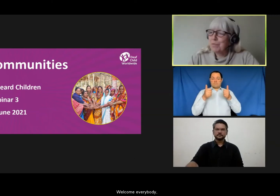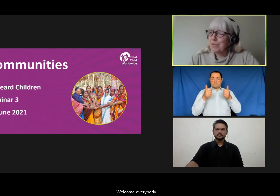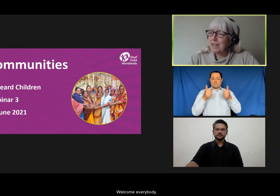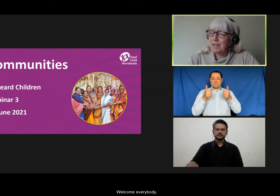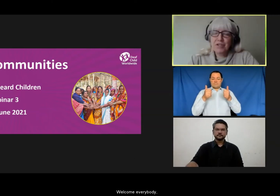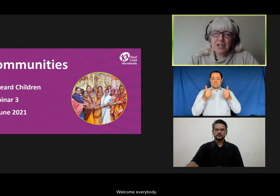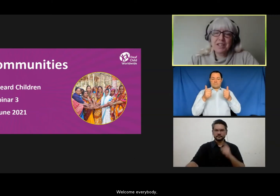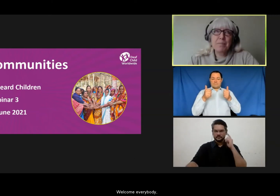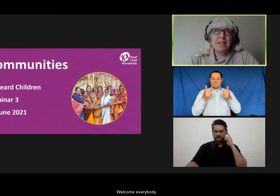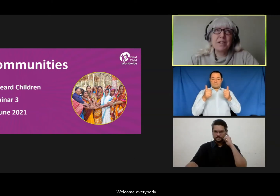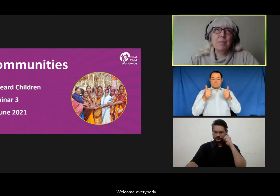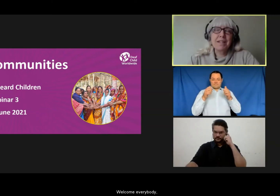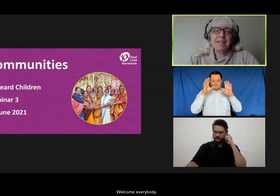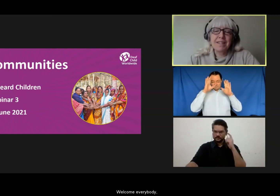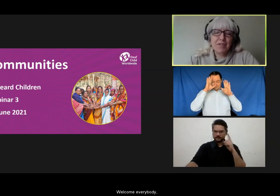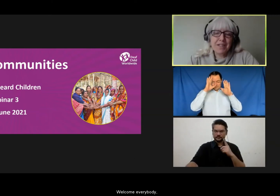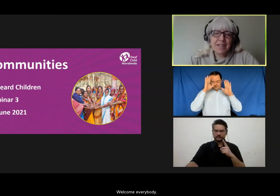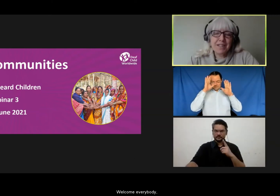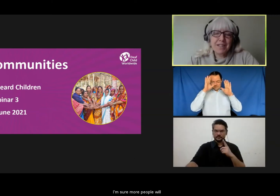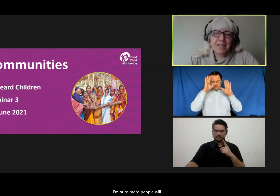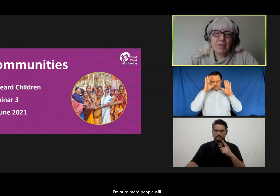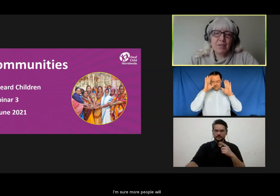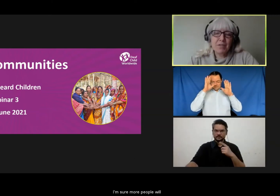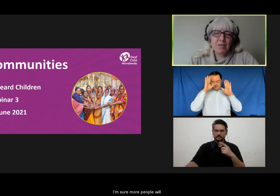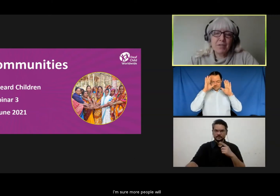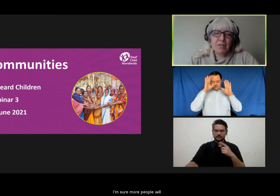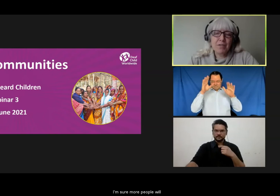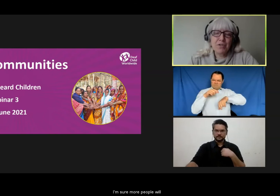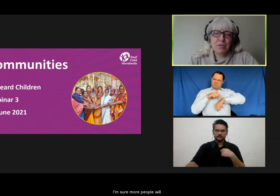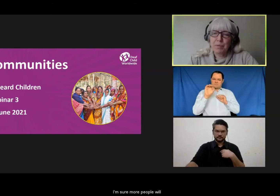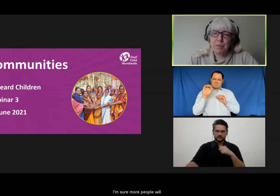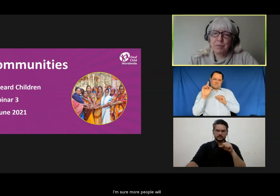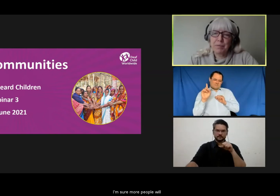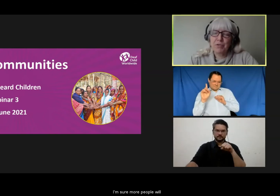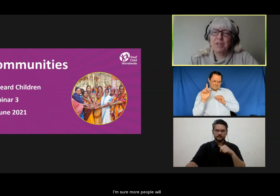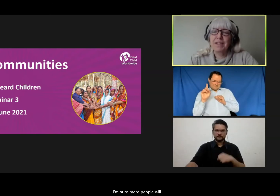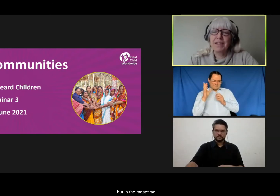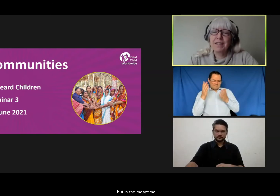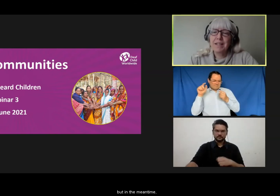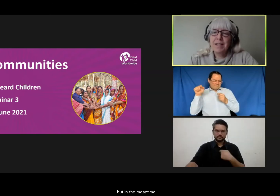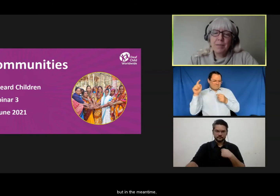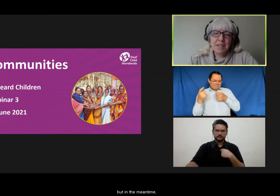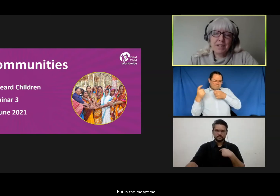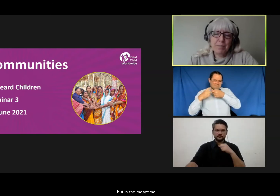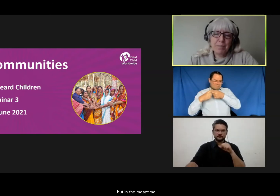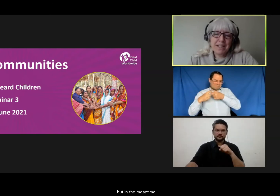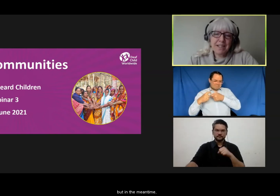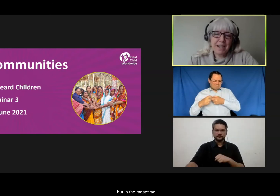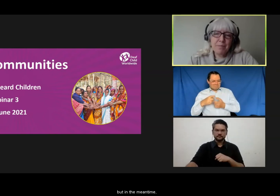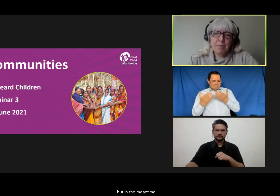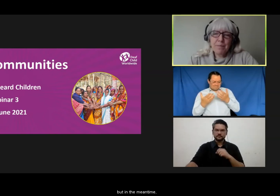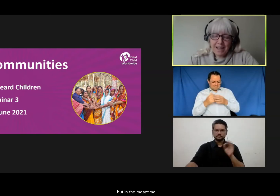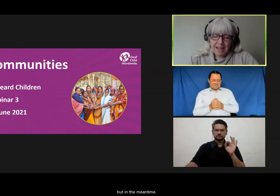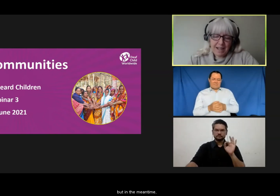Welcome, everybody. It's just a minute past 11, so I'm sure you'll probably be joining us. But in the